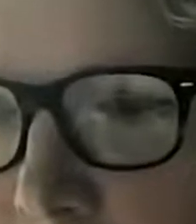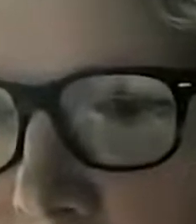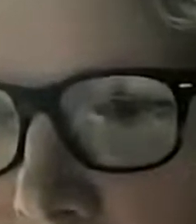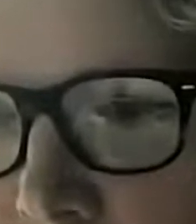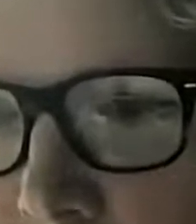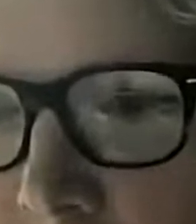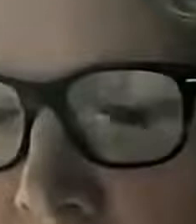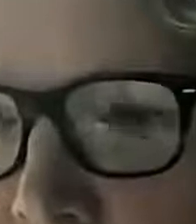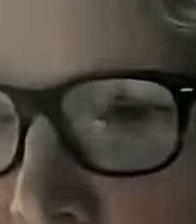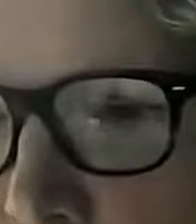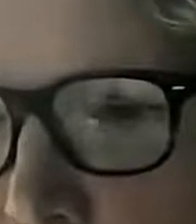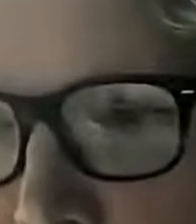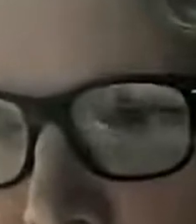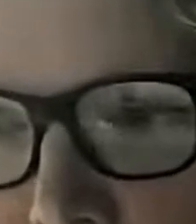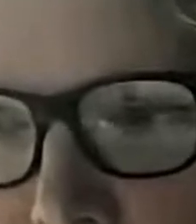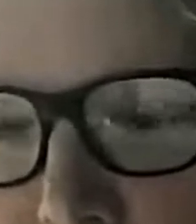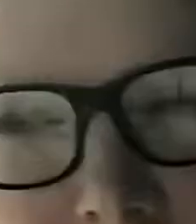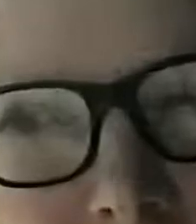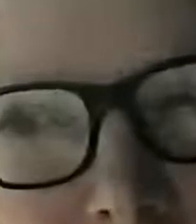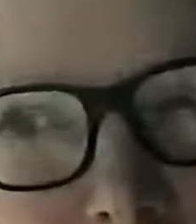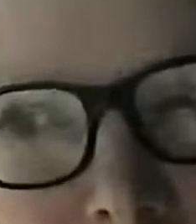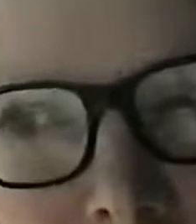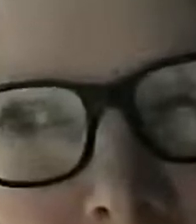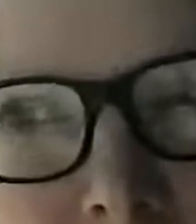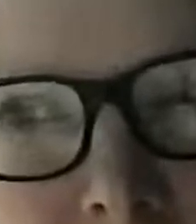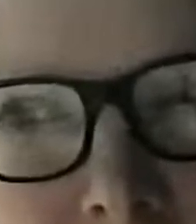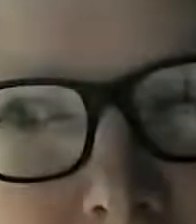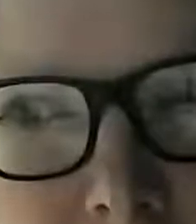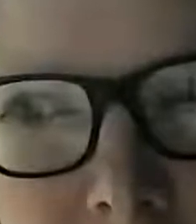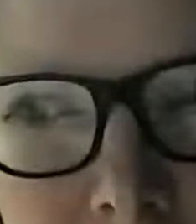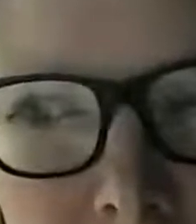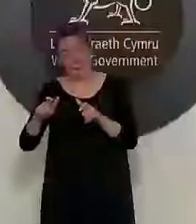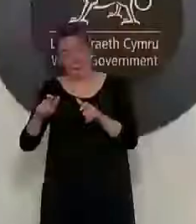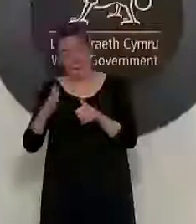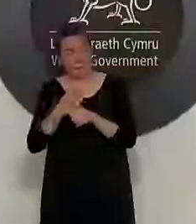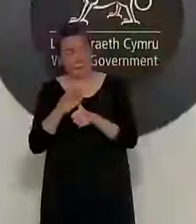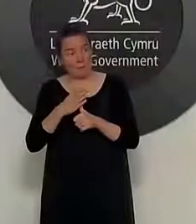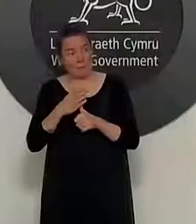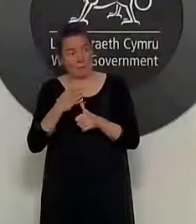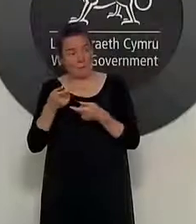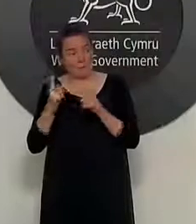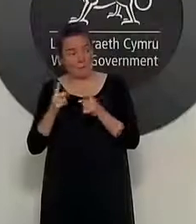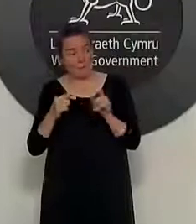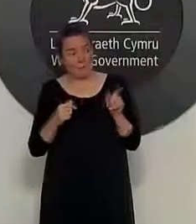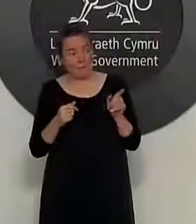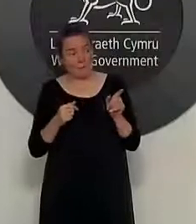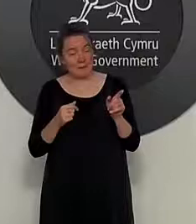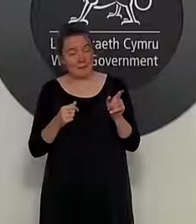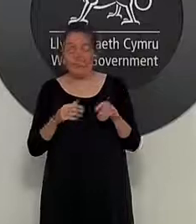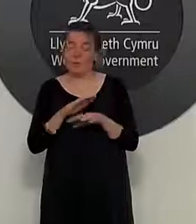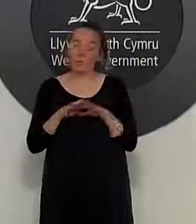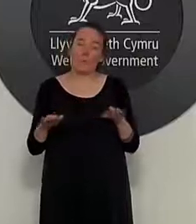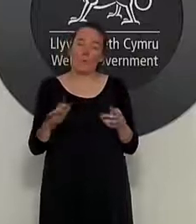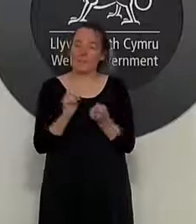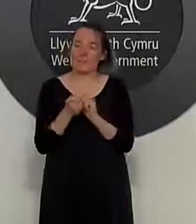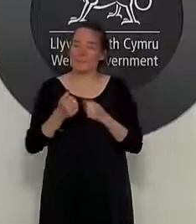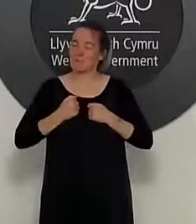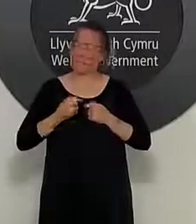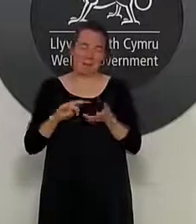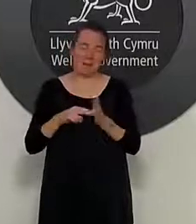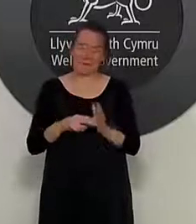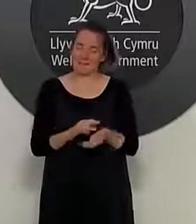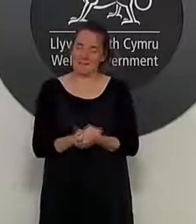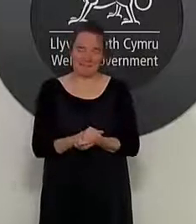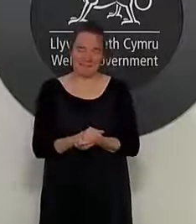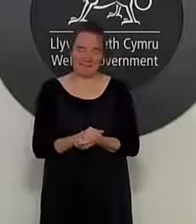answer, I don't think, when Catherine asked you, do you plan on staying on as First Minister? Could you answer that one for us? No, there are no change to the plans,